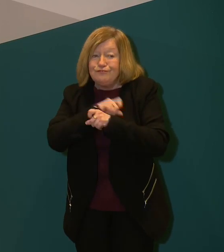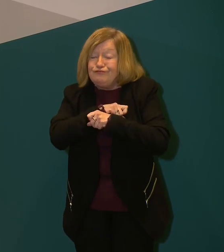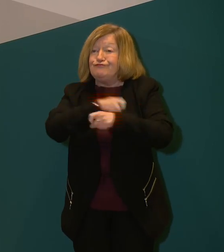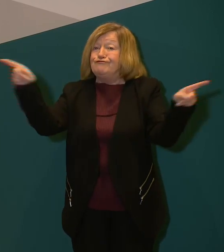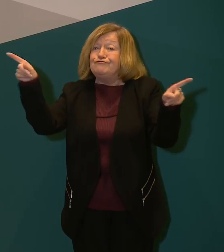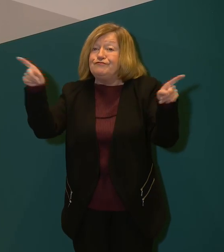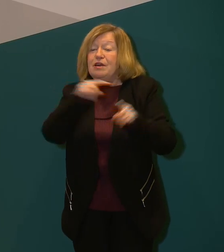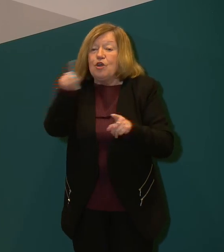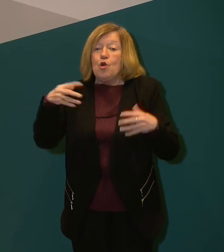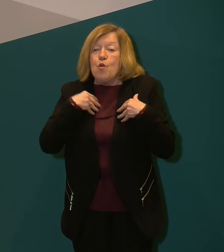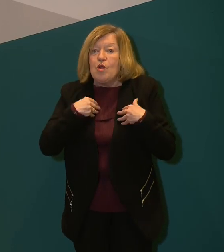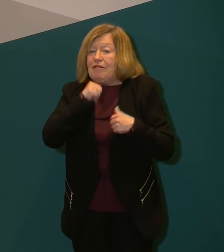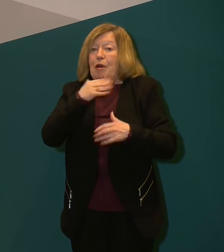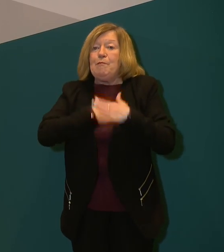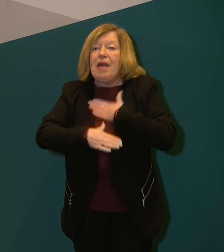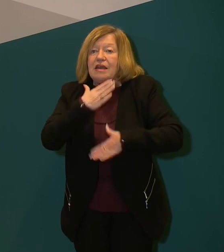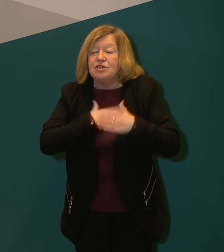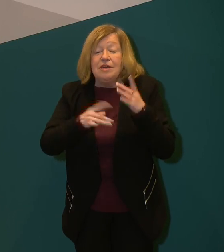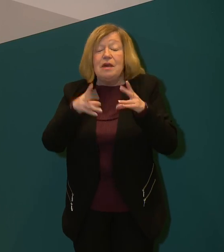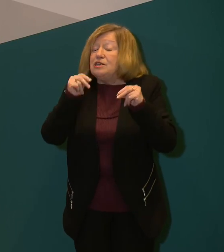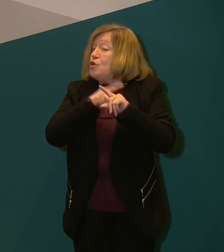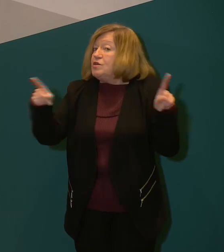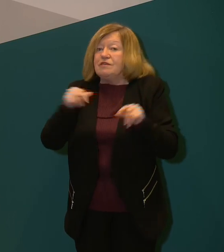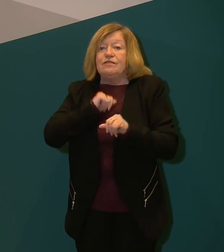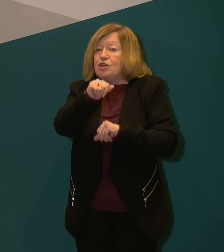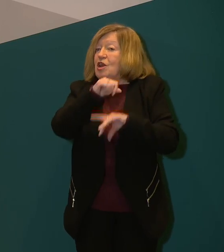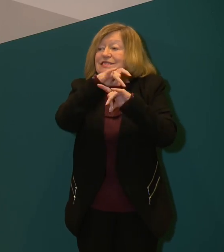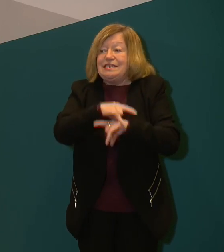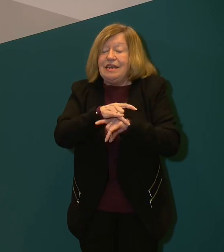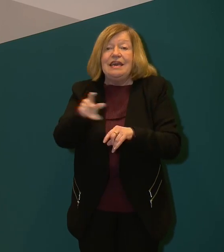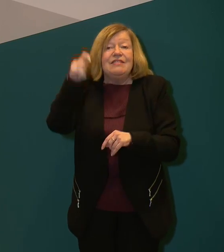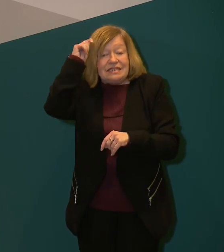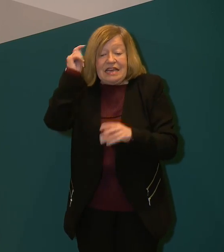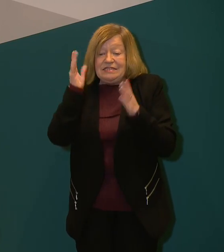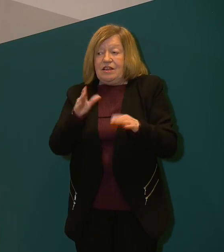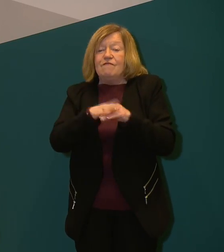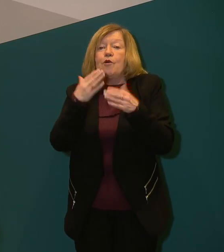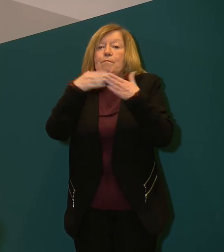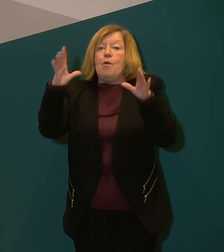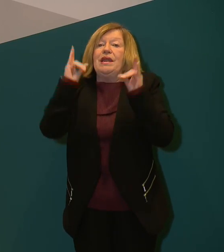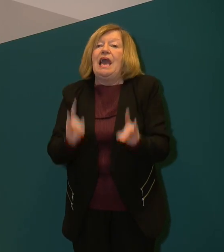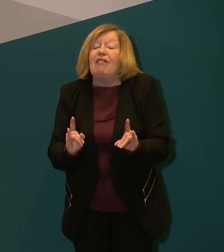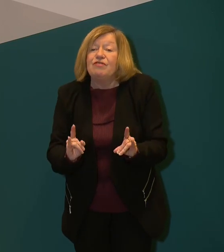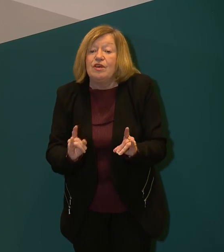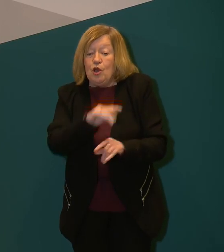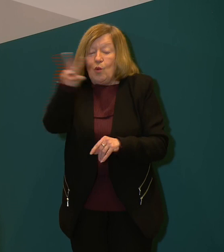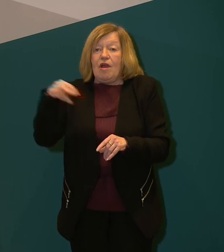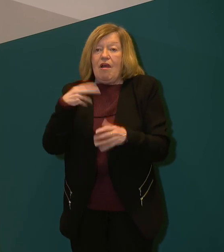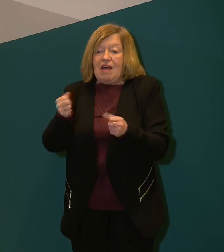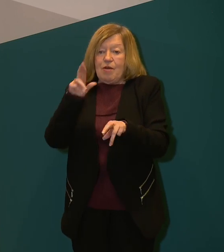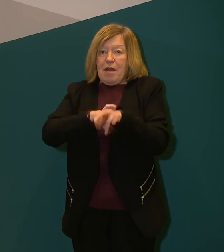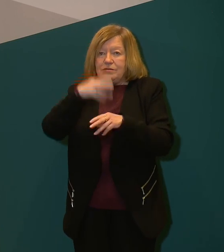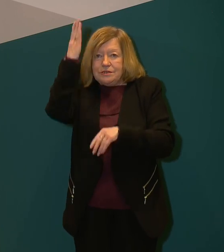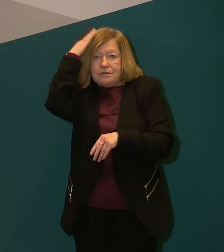who are worried or impatient. It doesn't make any difference to their clinical state. The test is done for public health reasons so that we all get a better